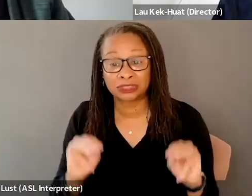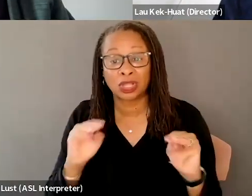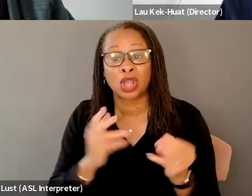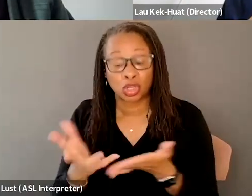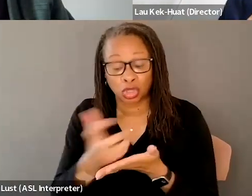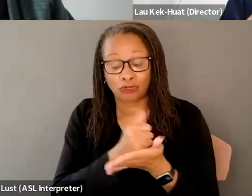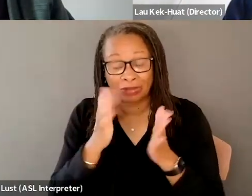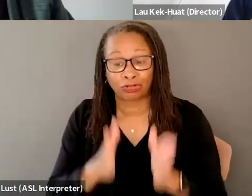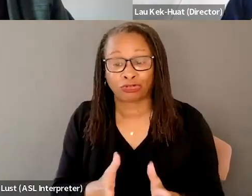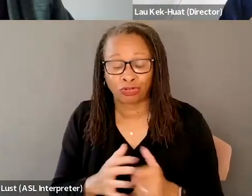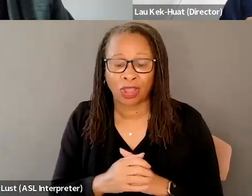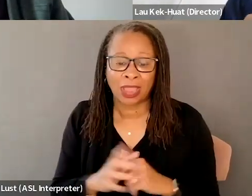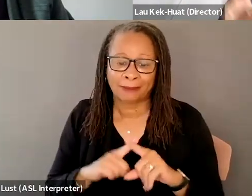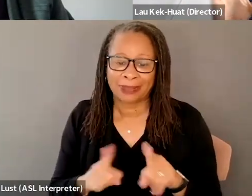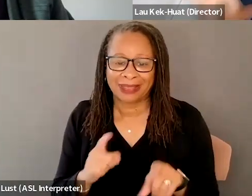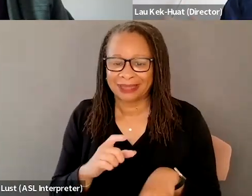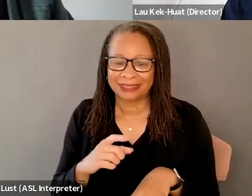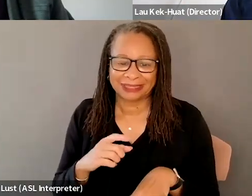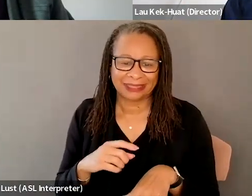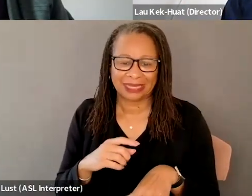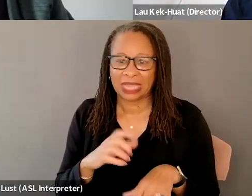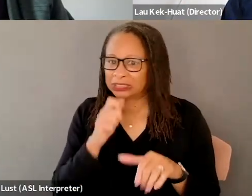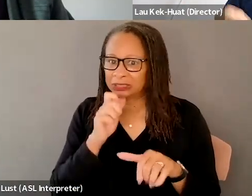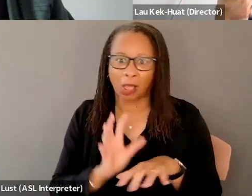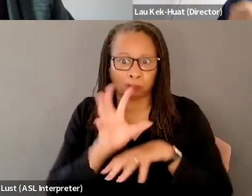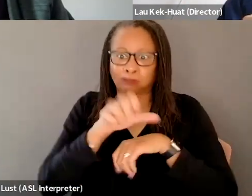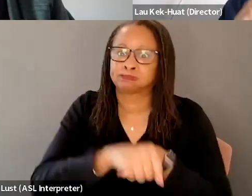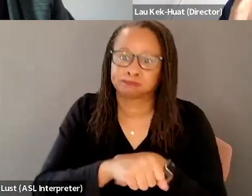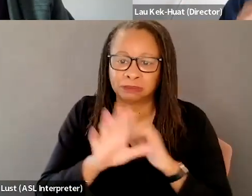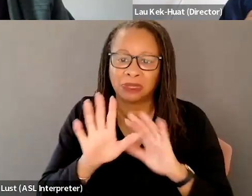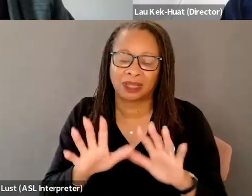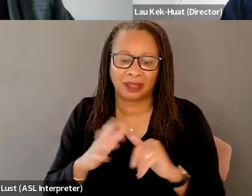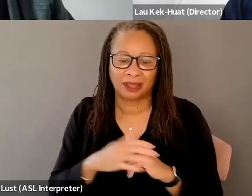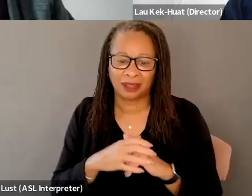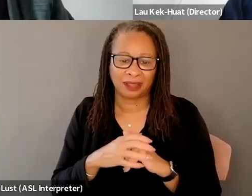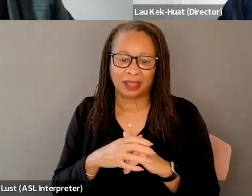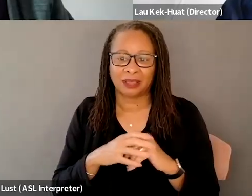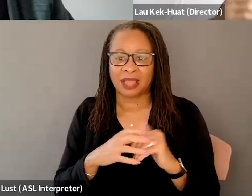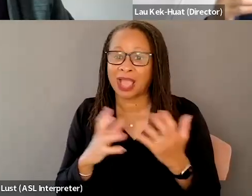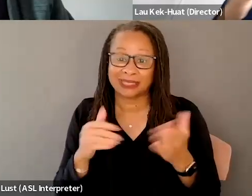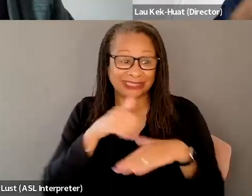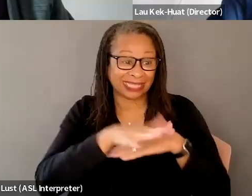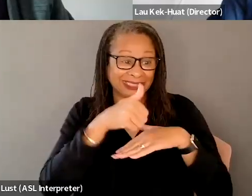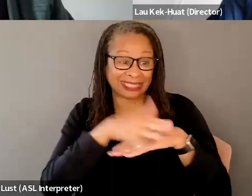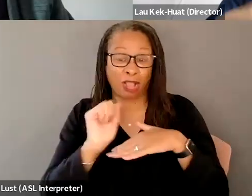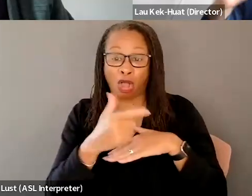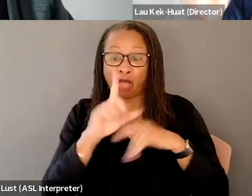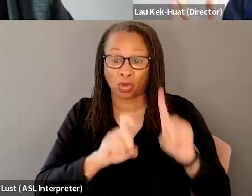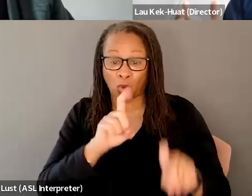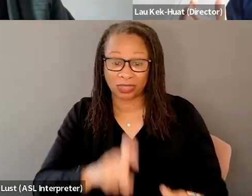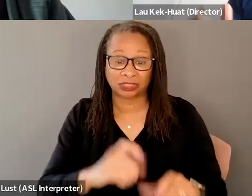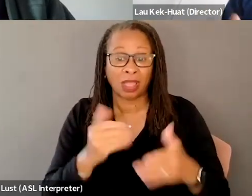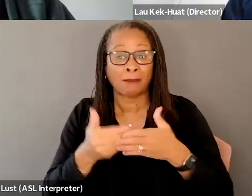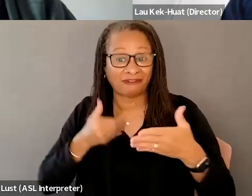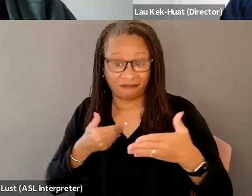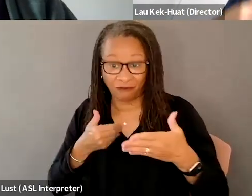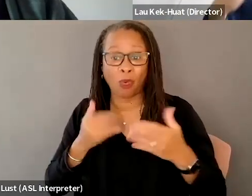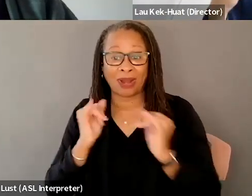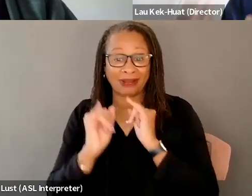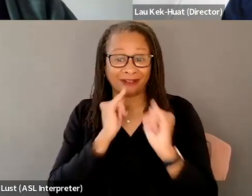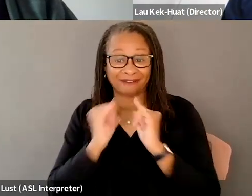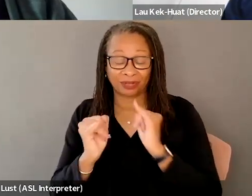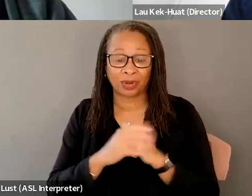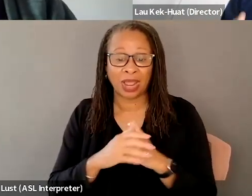curators. But I didn't ambush him. I sent all the questions in advance to him. So